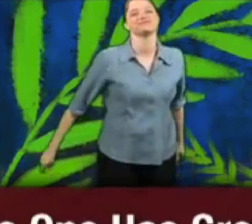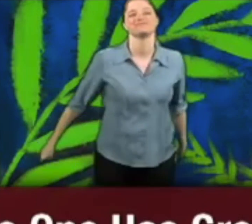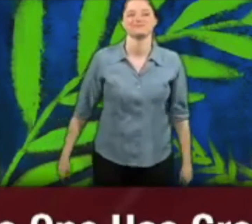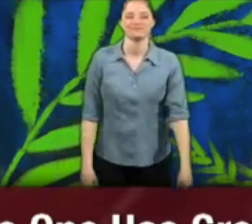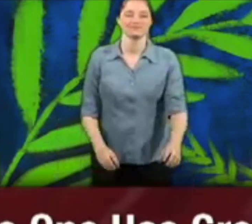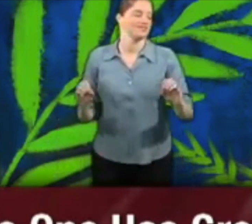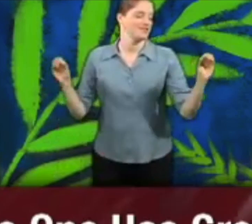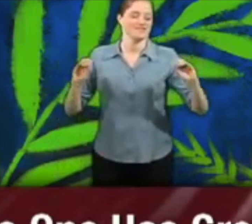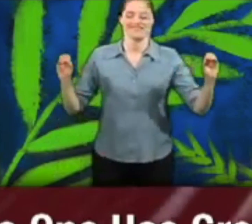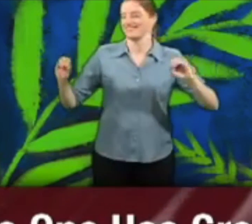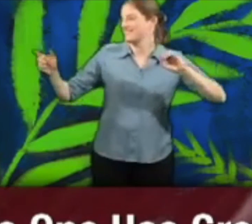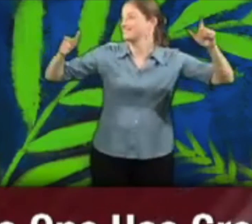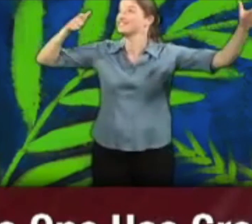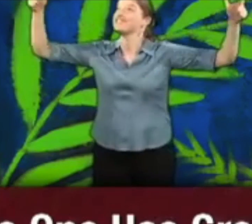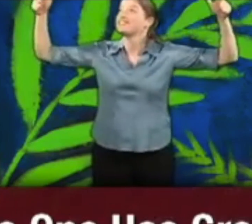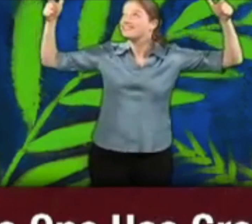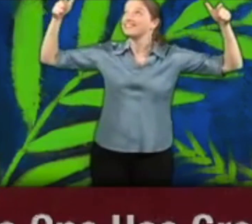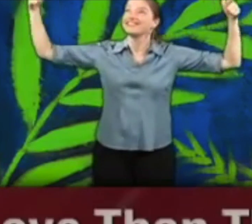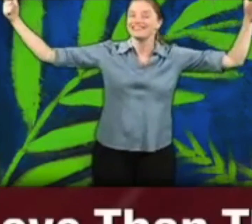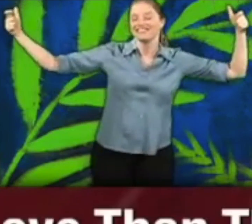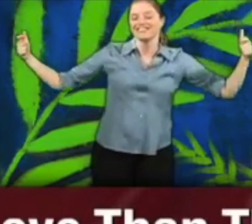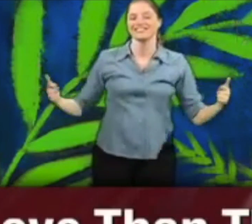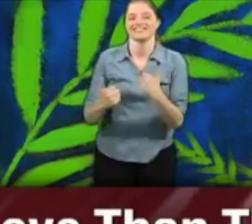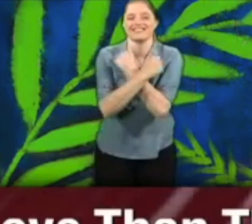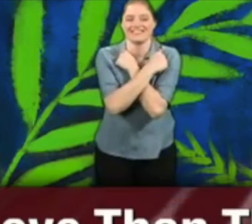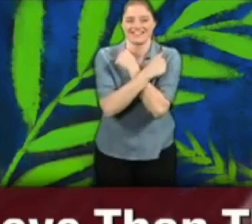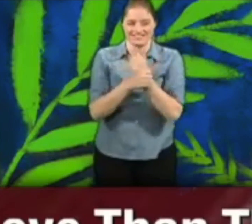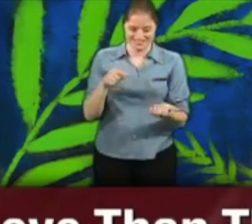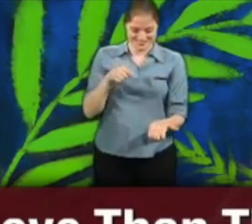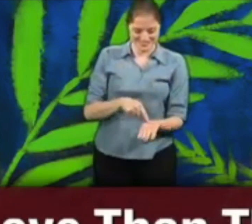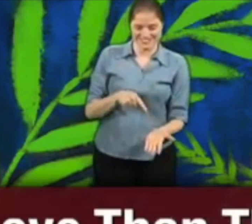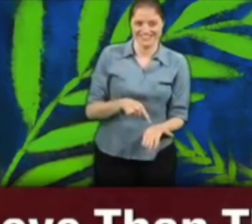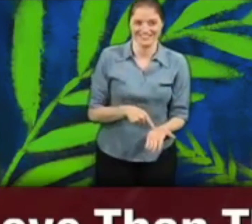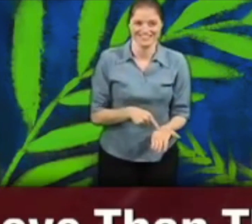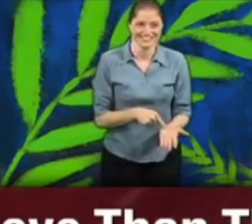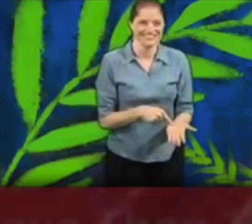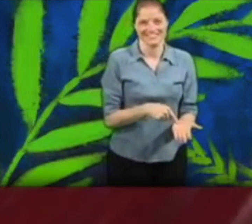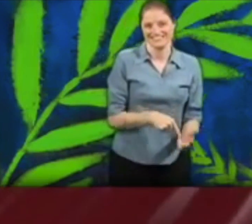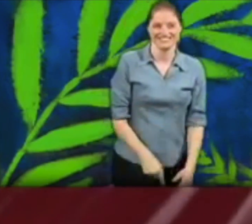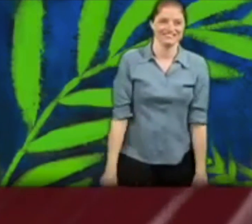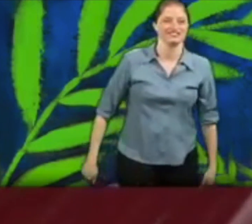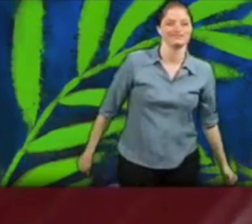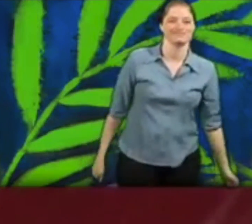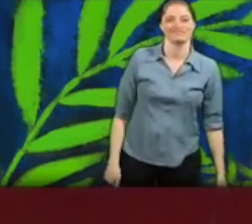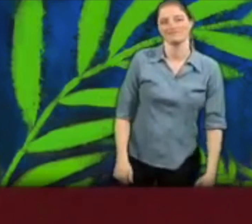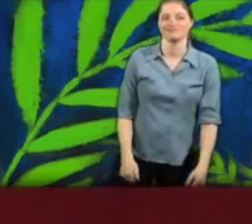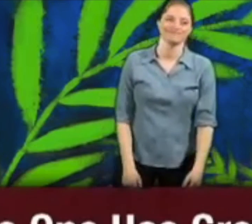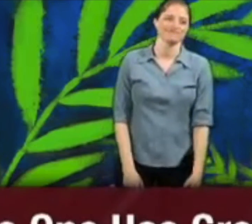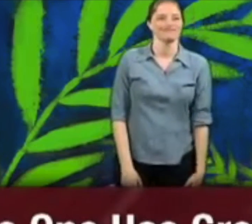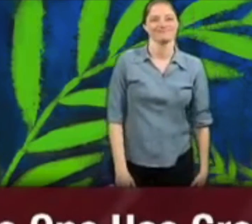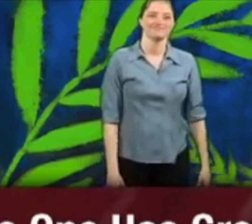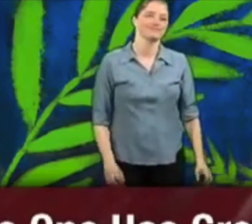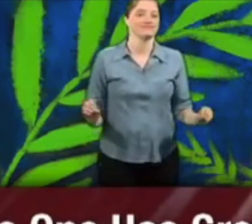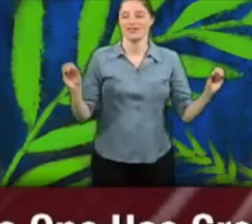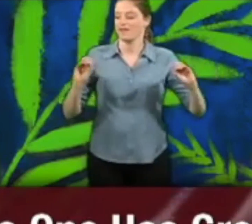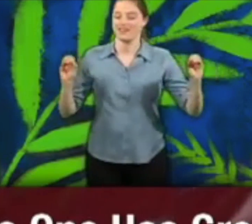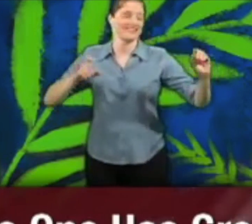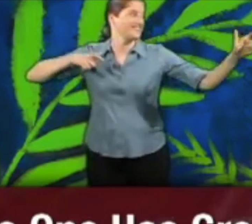No one has greater love than this. No one